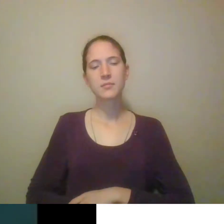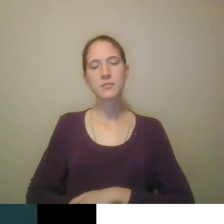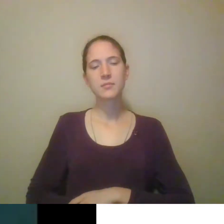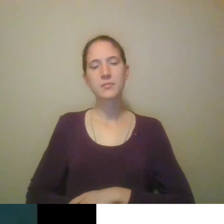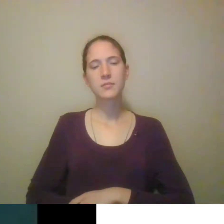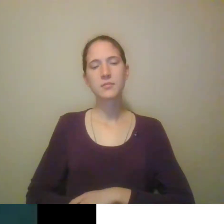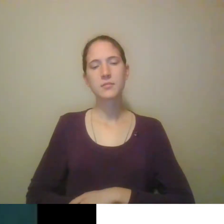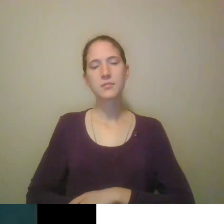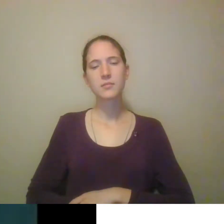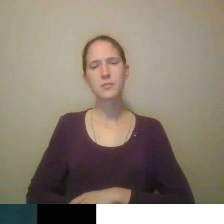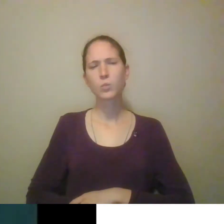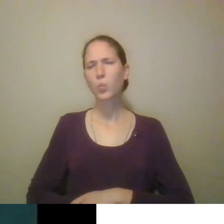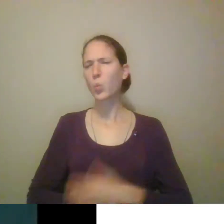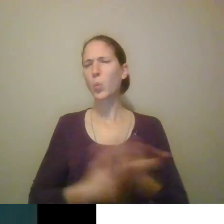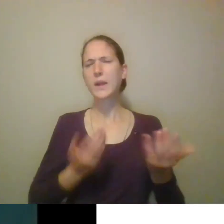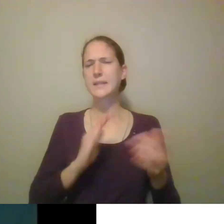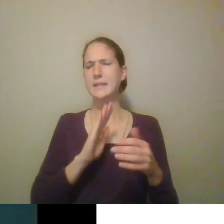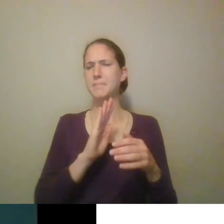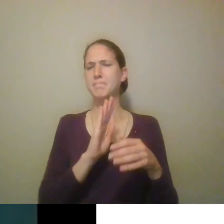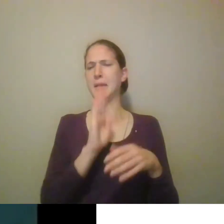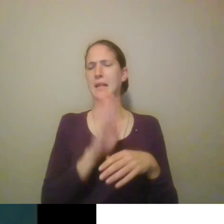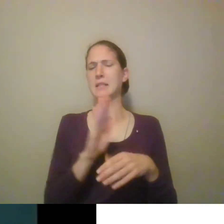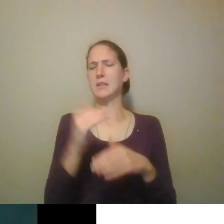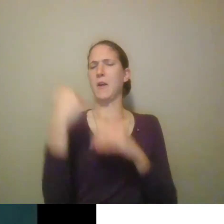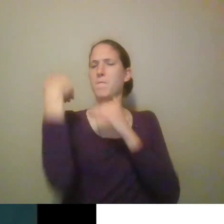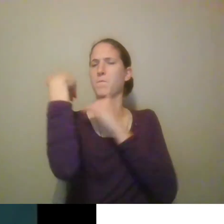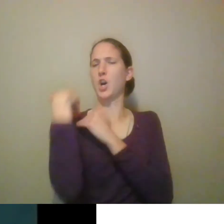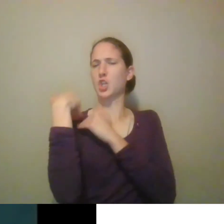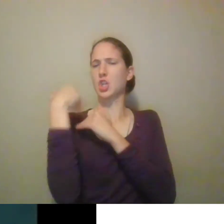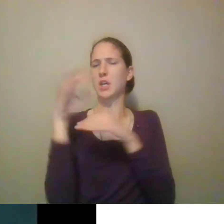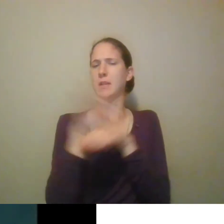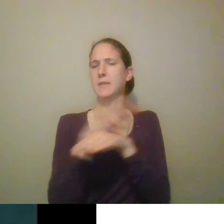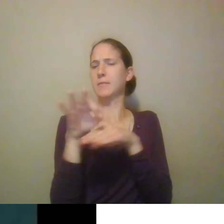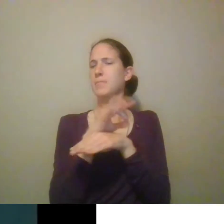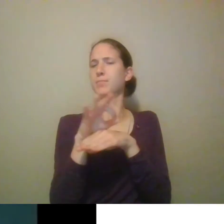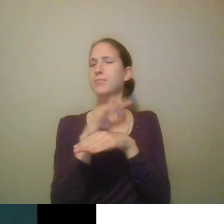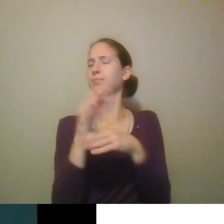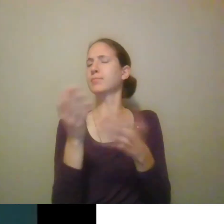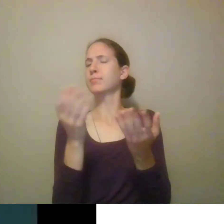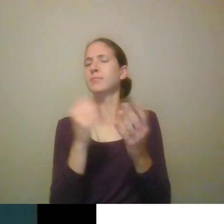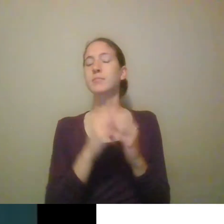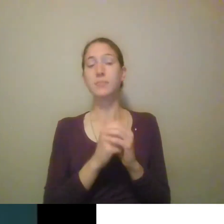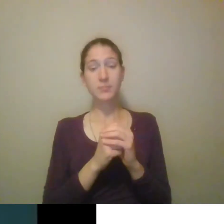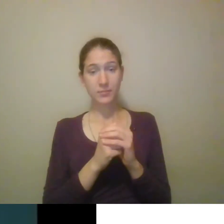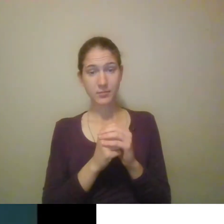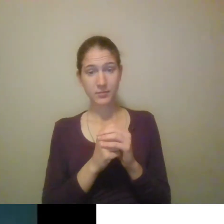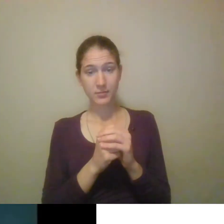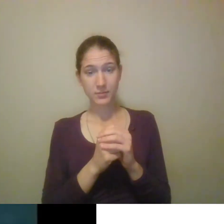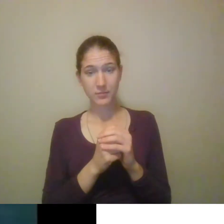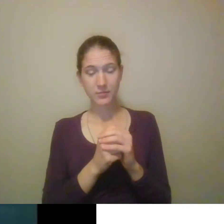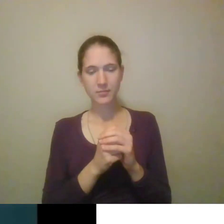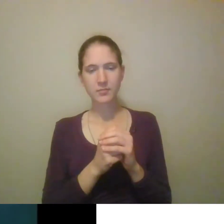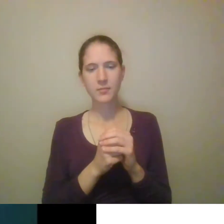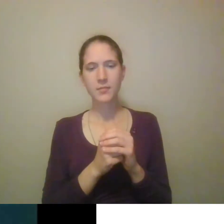And what about its function or job, should we say? What is its function or job?